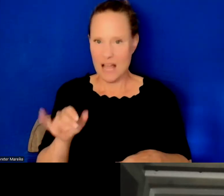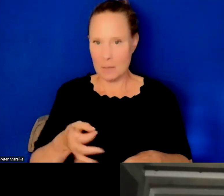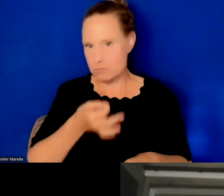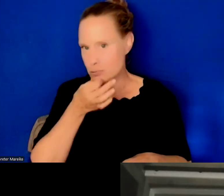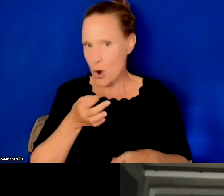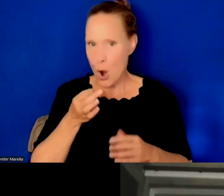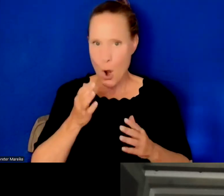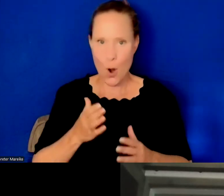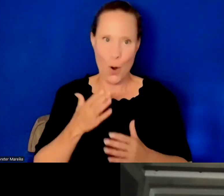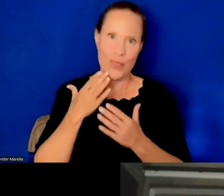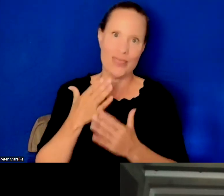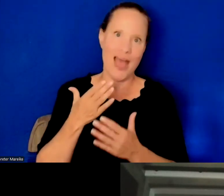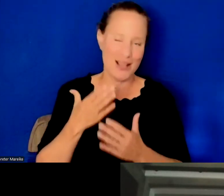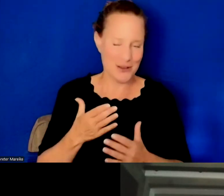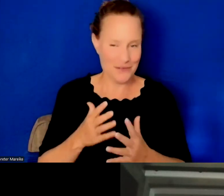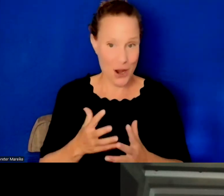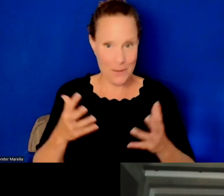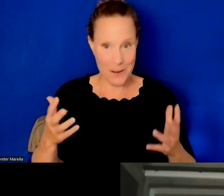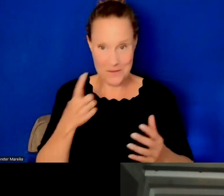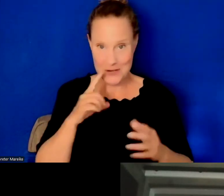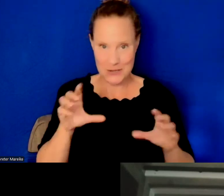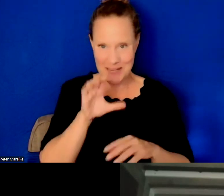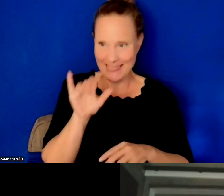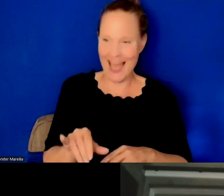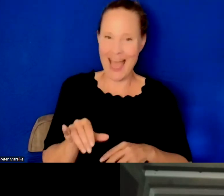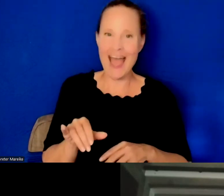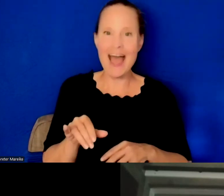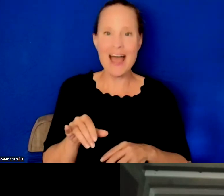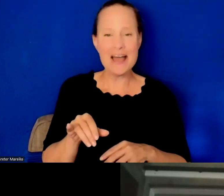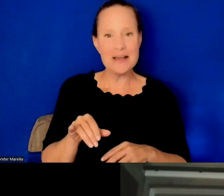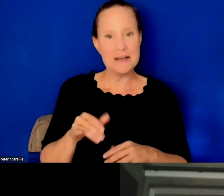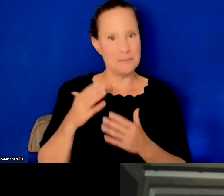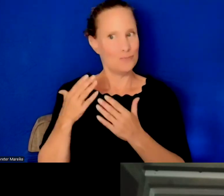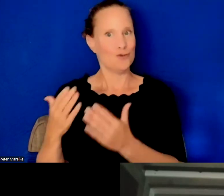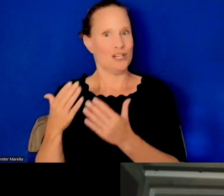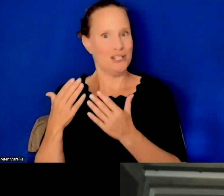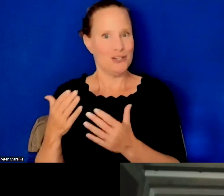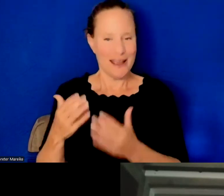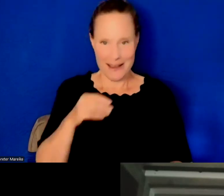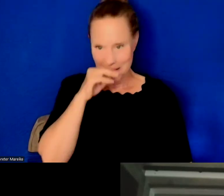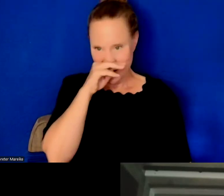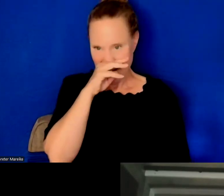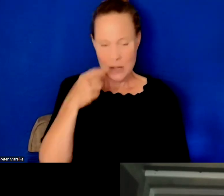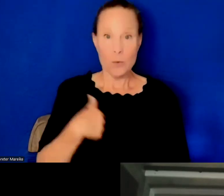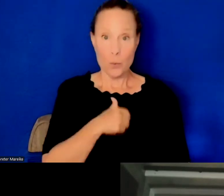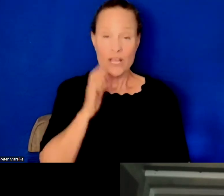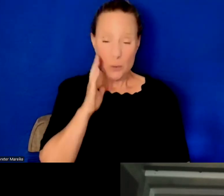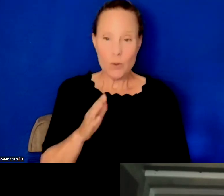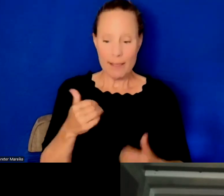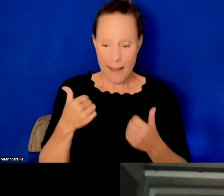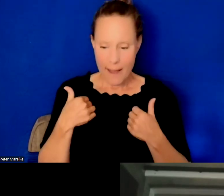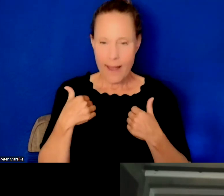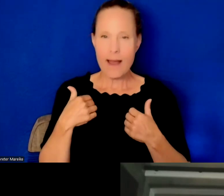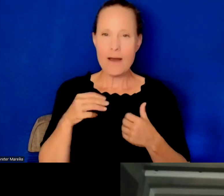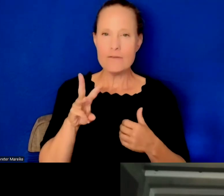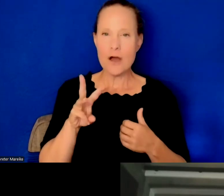thank you very much for doing that. Much appreciated. Uh, we will have a